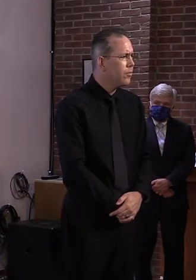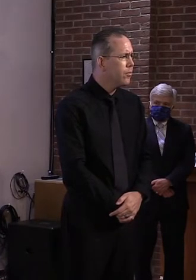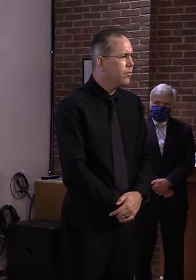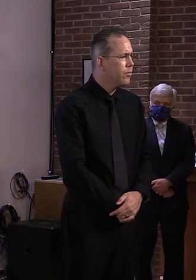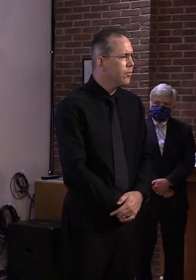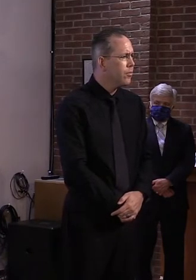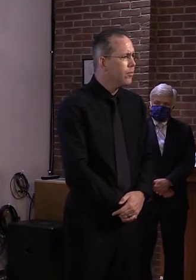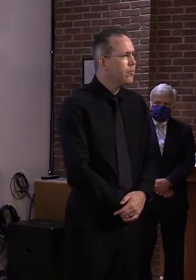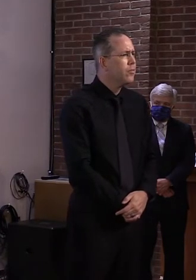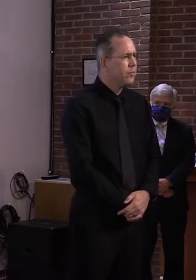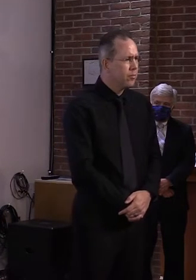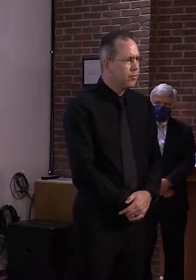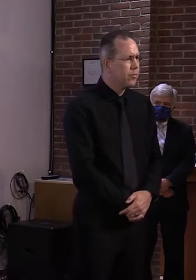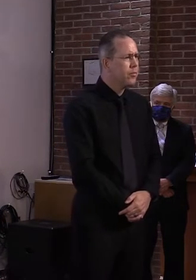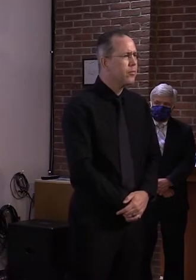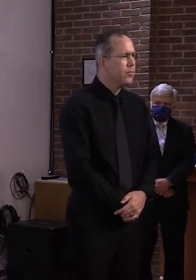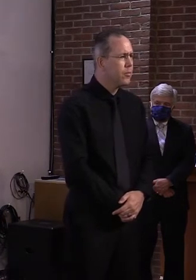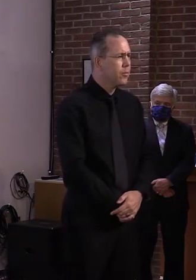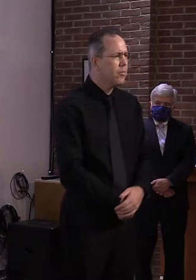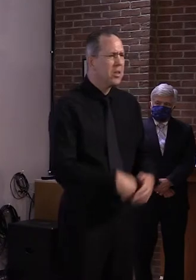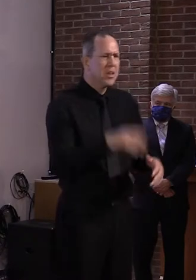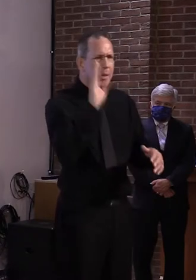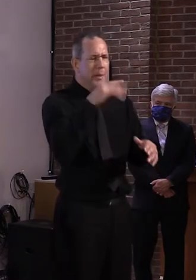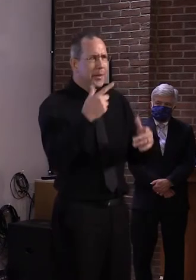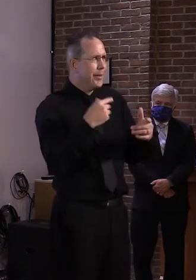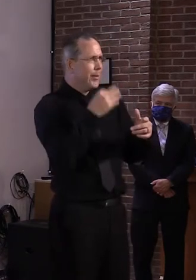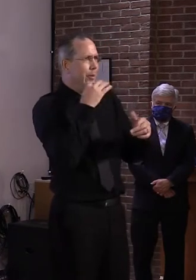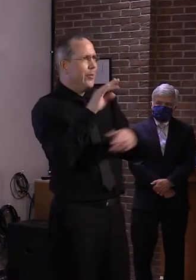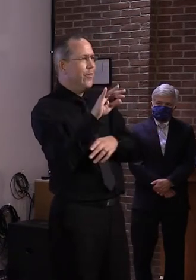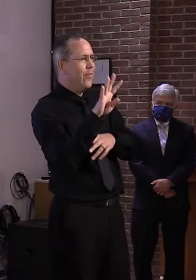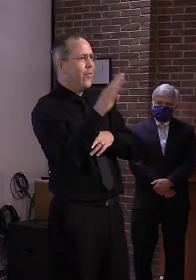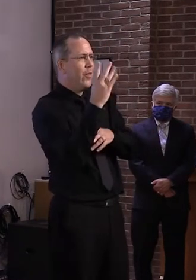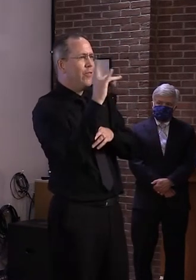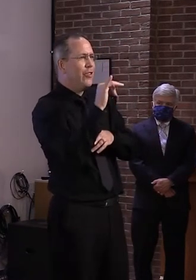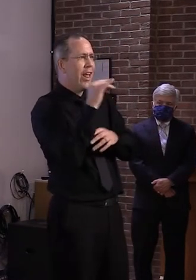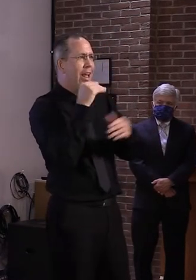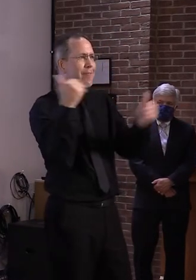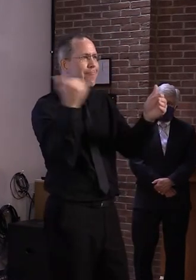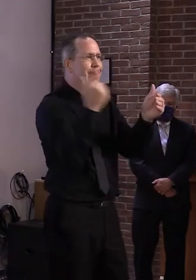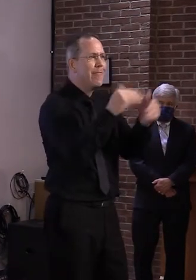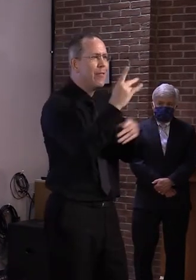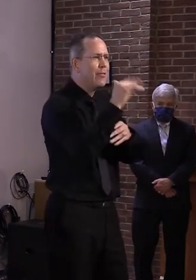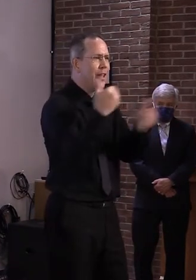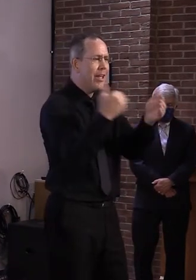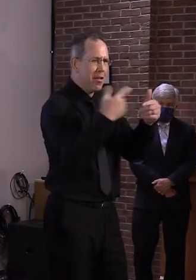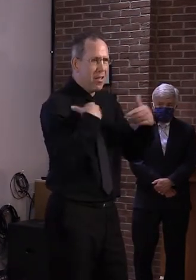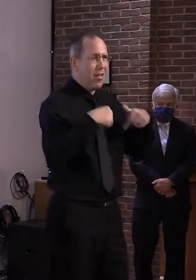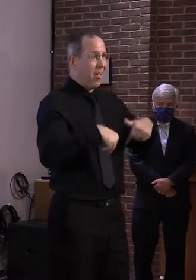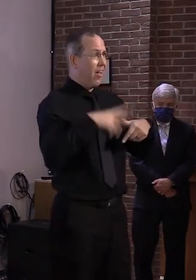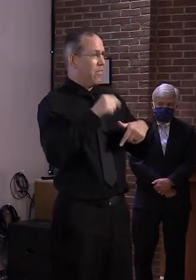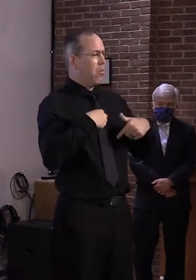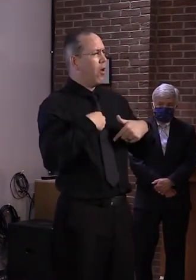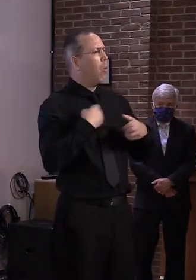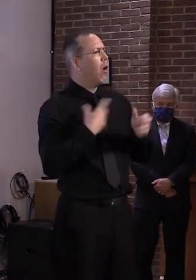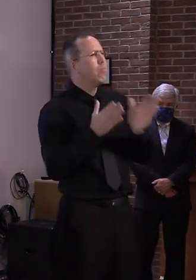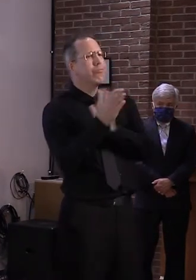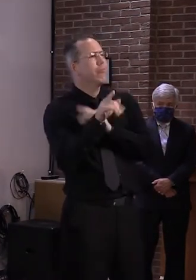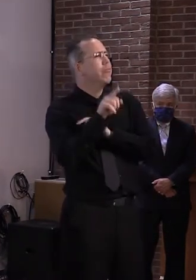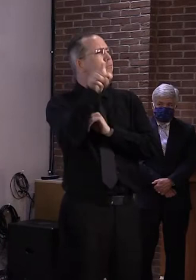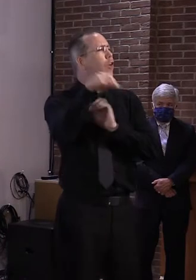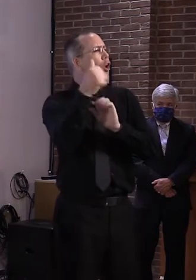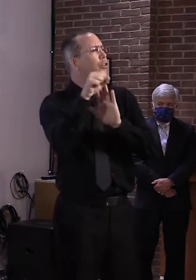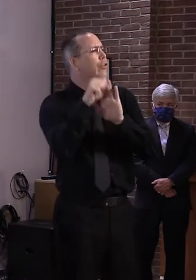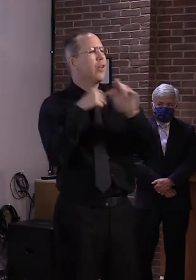states and not quarantine there? Yeah, here's the only thing I know for sure is that